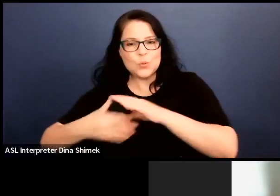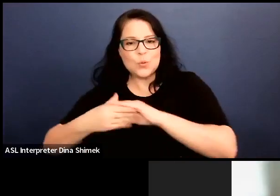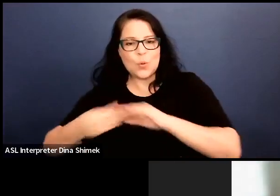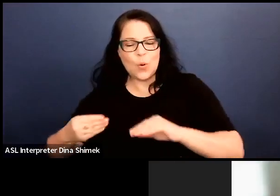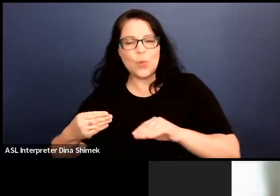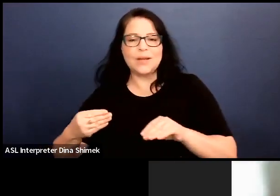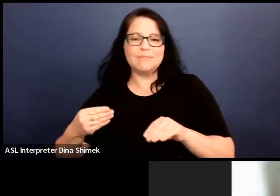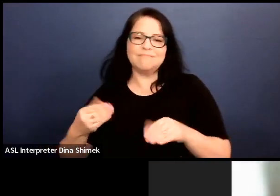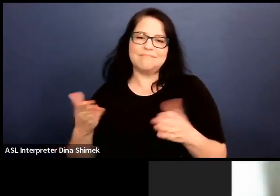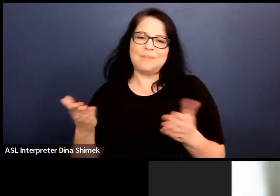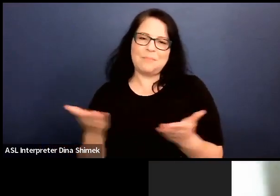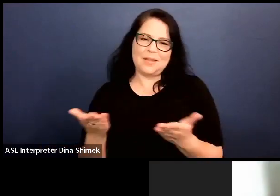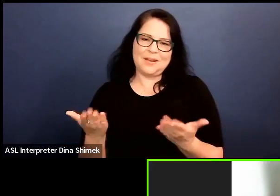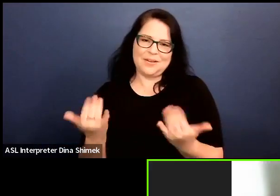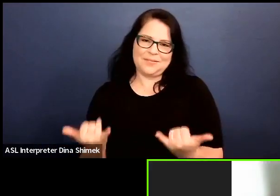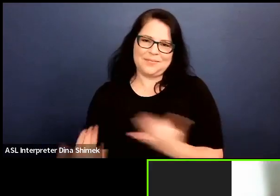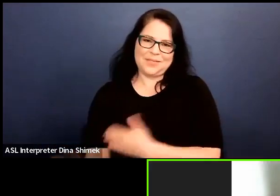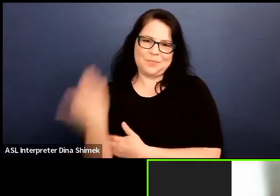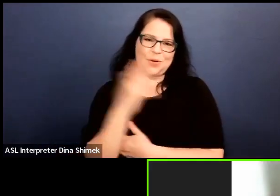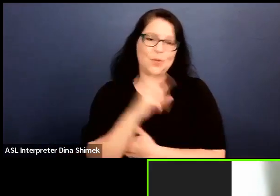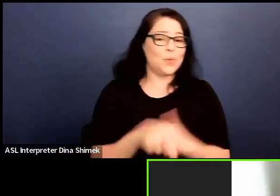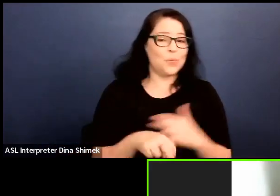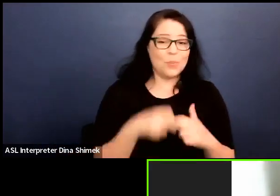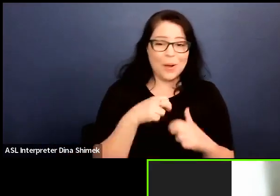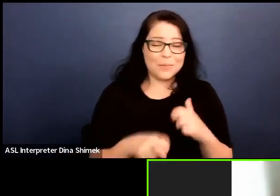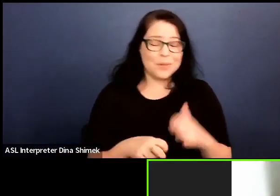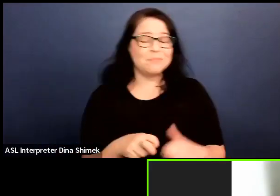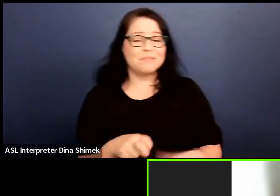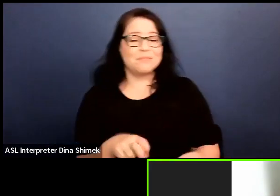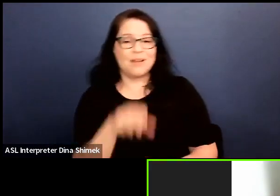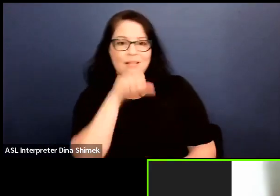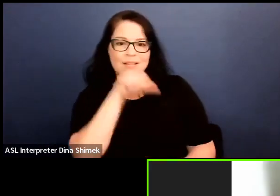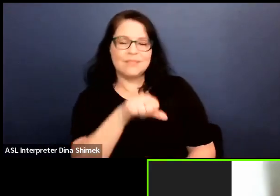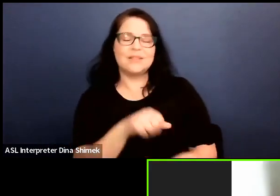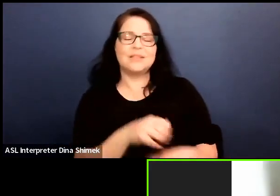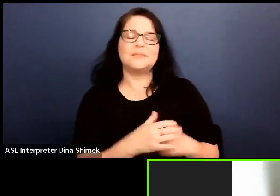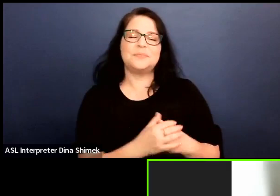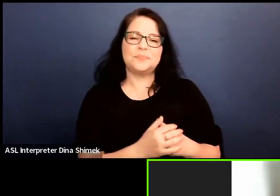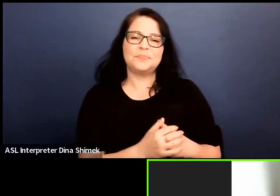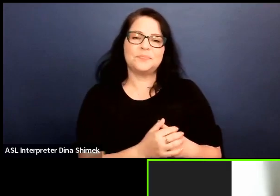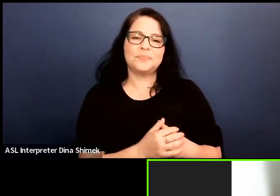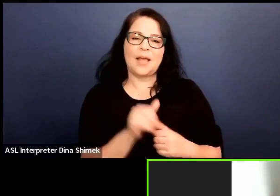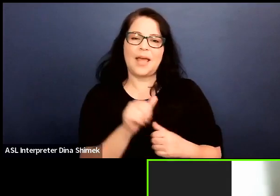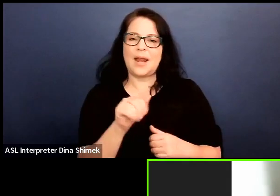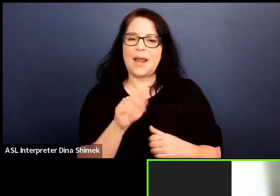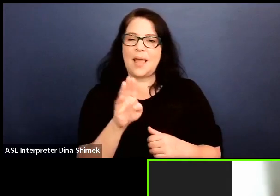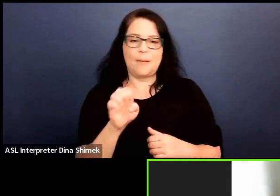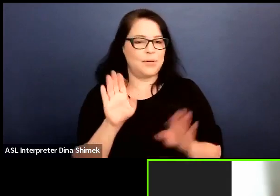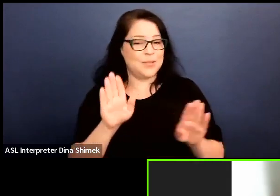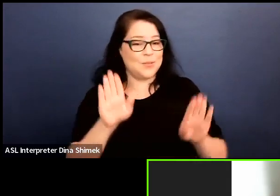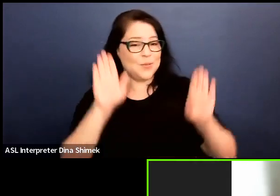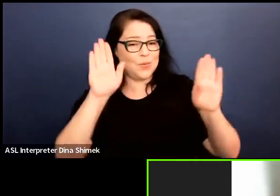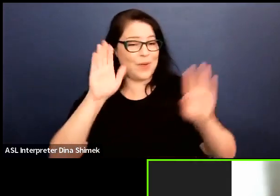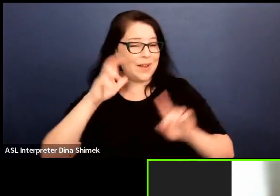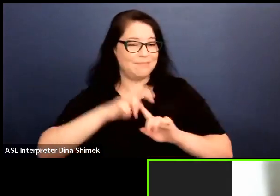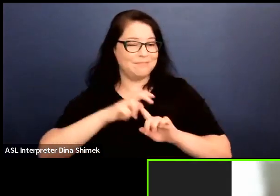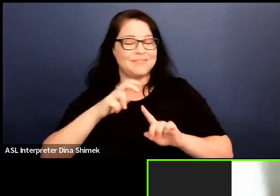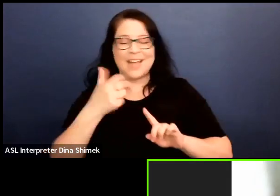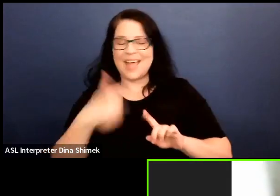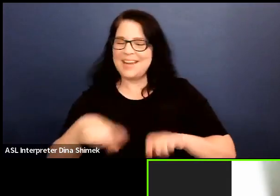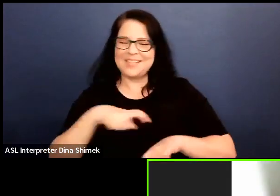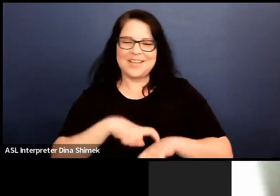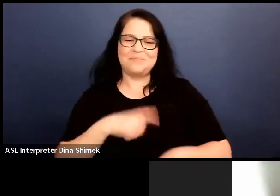with us this morning. Not a problem. I love doing it, and ABLE is great. So